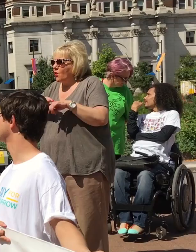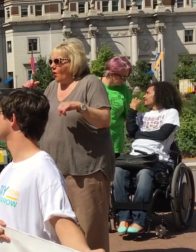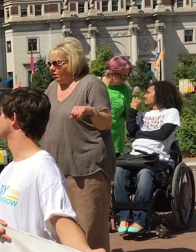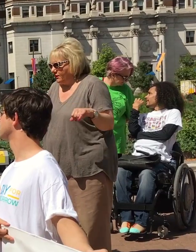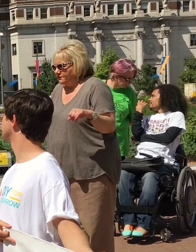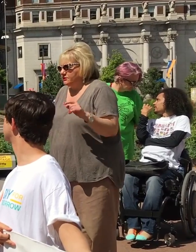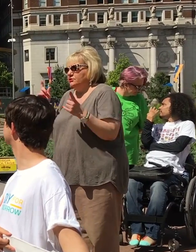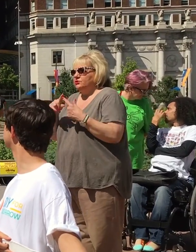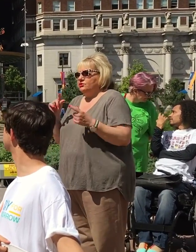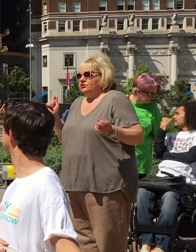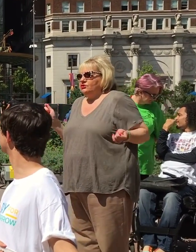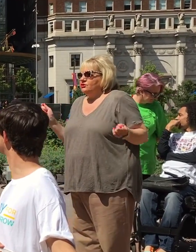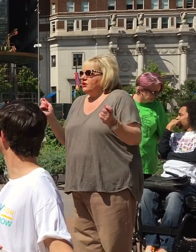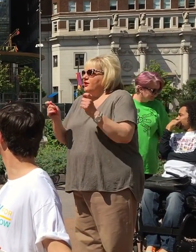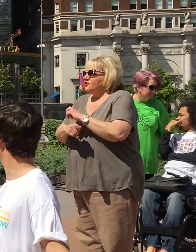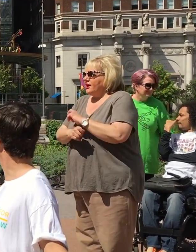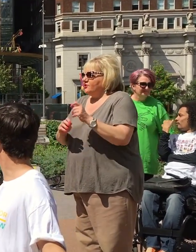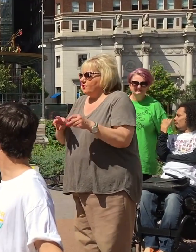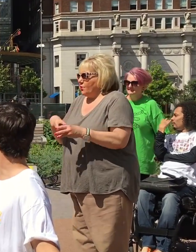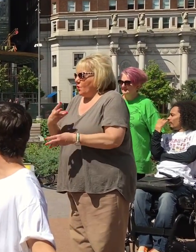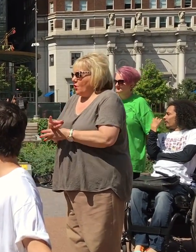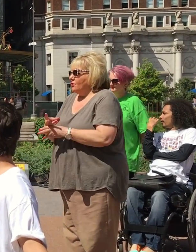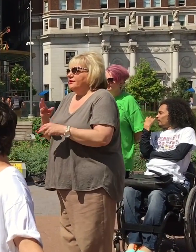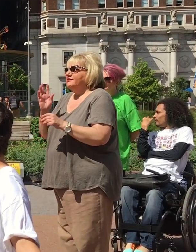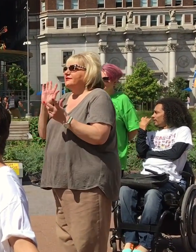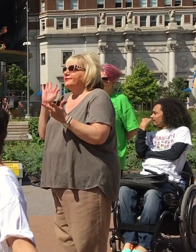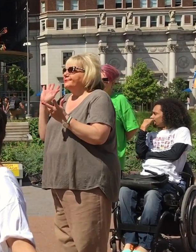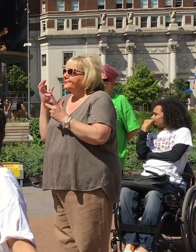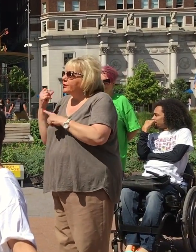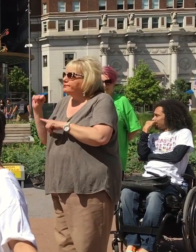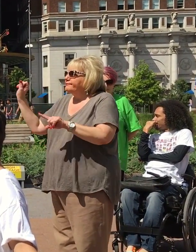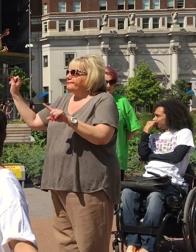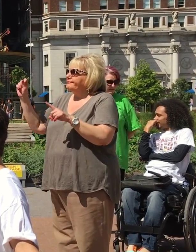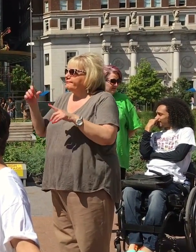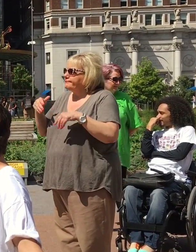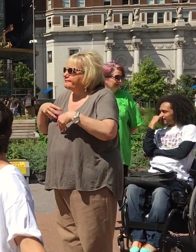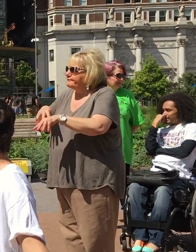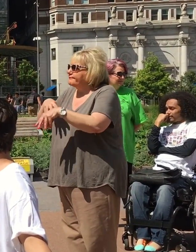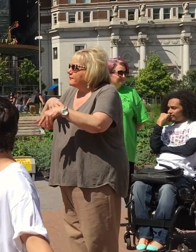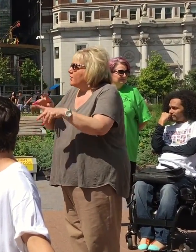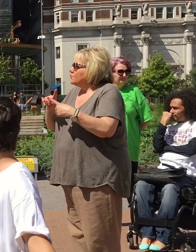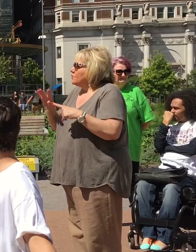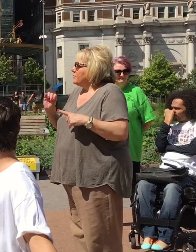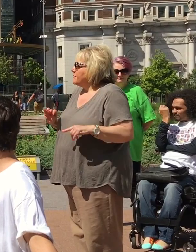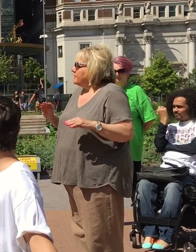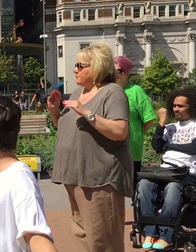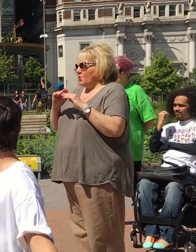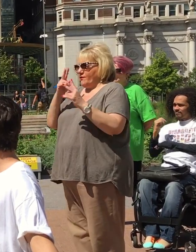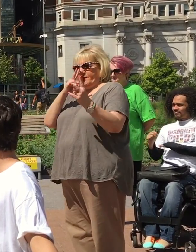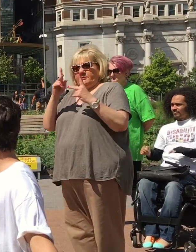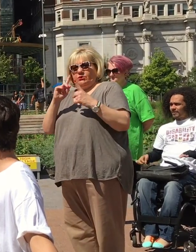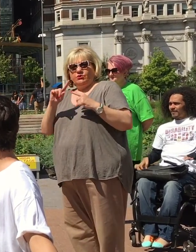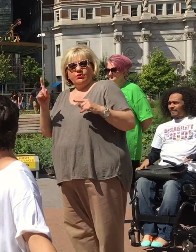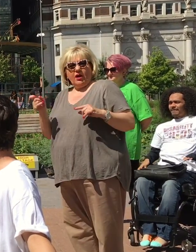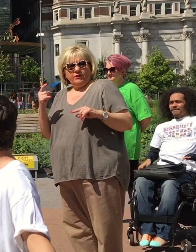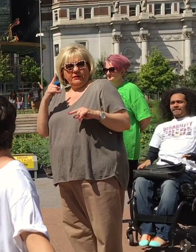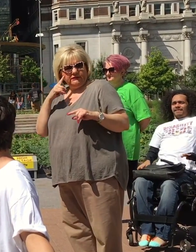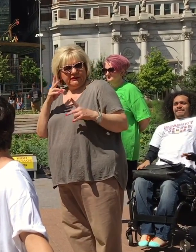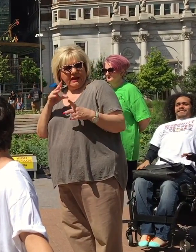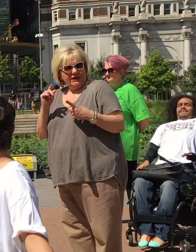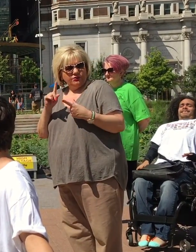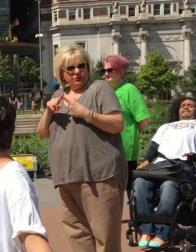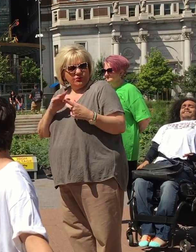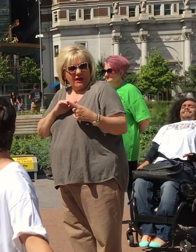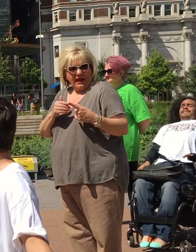call to change the world. A rally call to make us all more visible to government and to